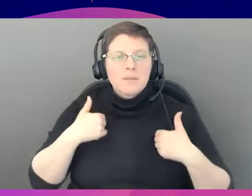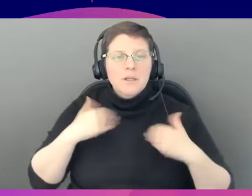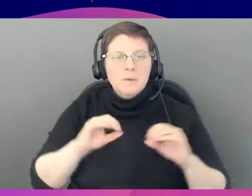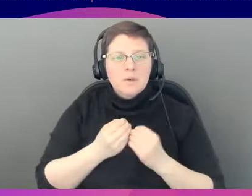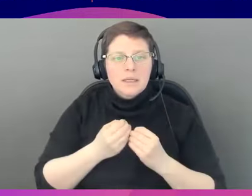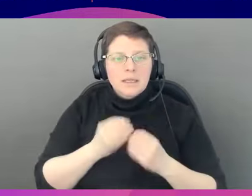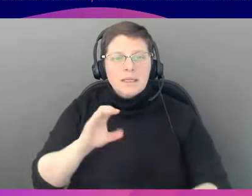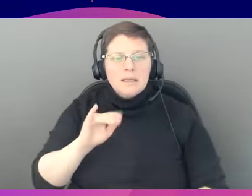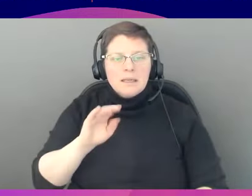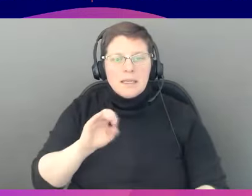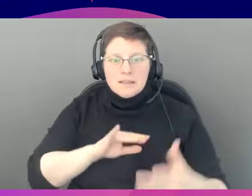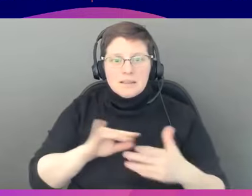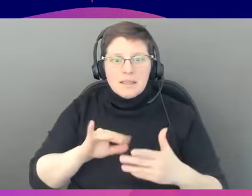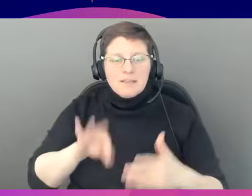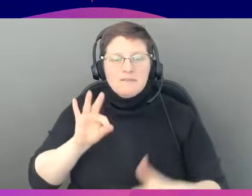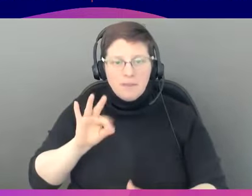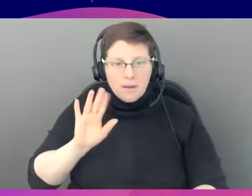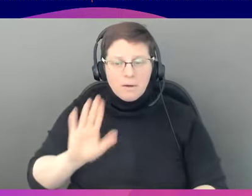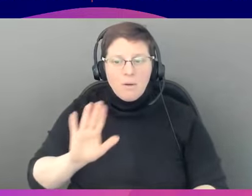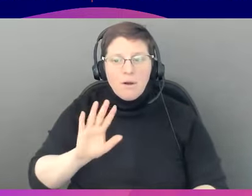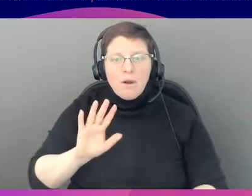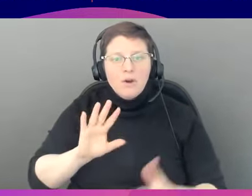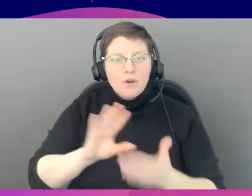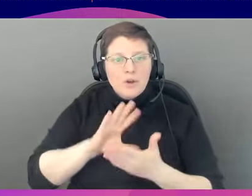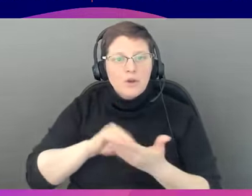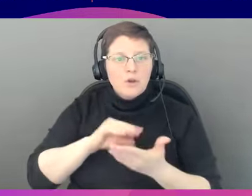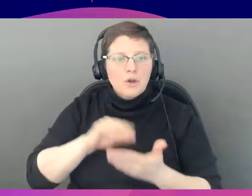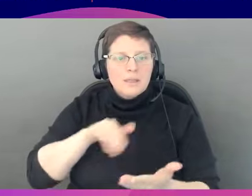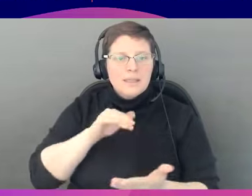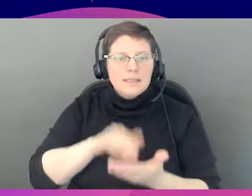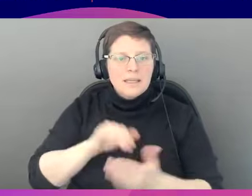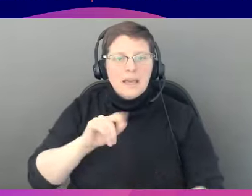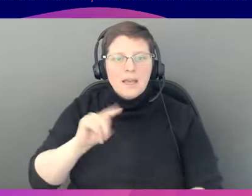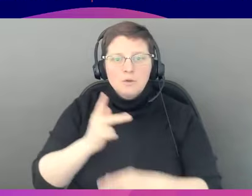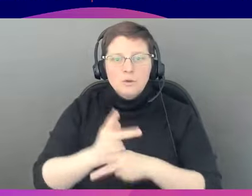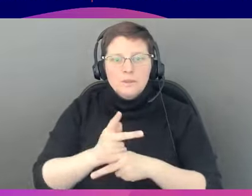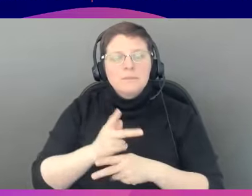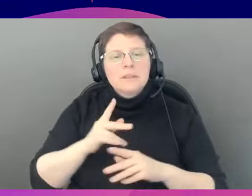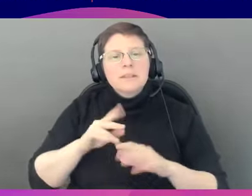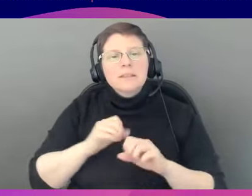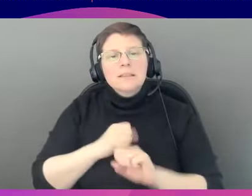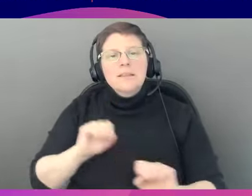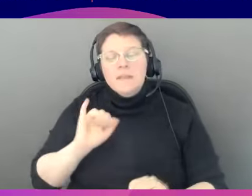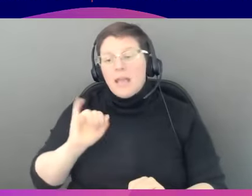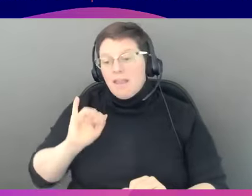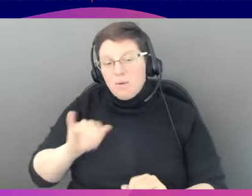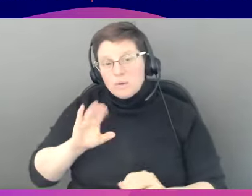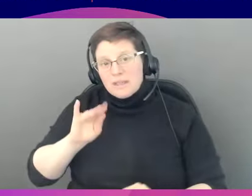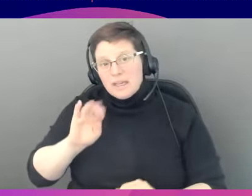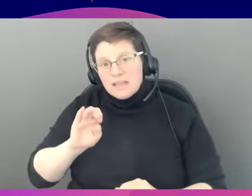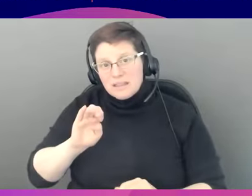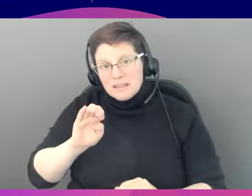are located on the ACT to Keep Families Safe online learning center and offer valuable insight into innovative